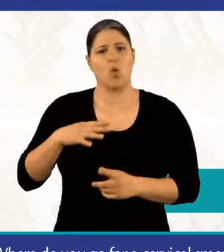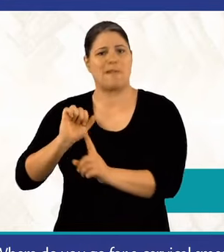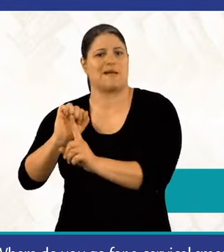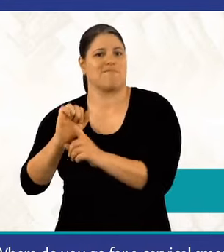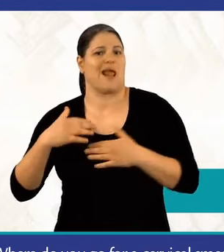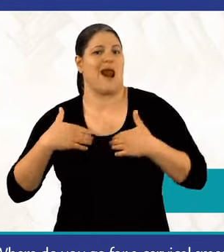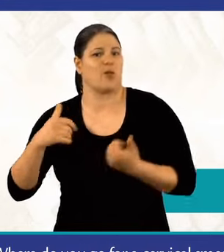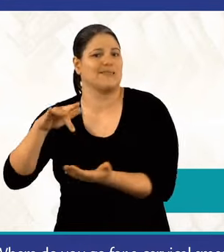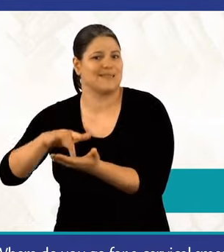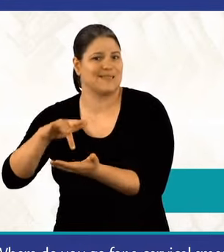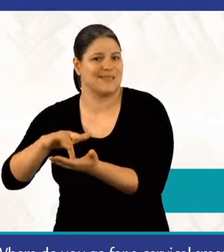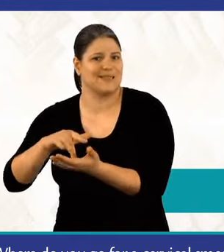Women's Health Centres.